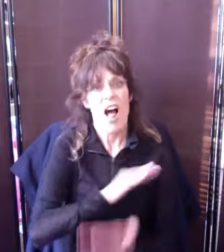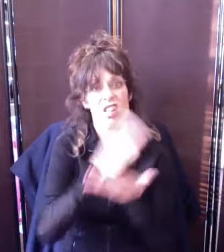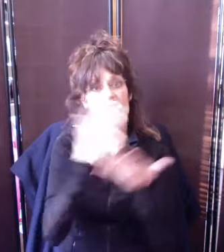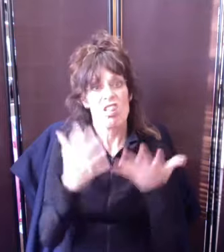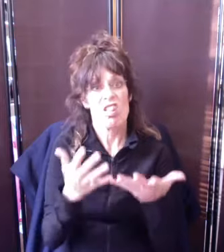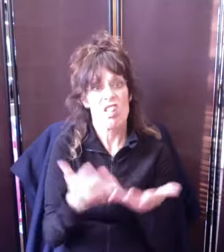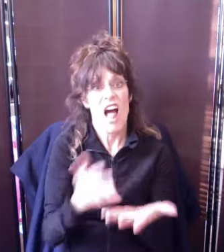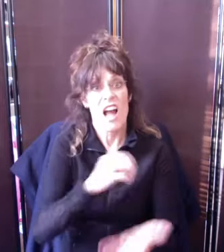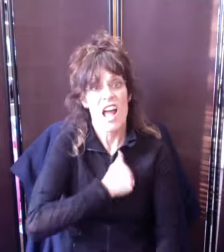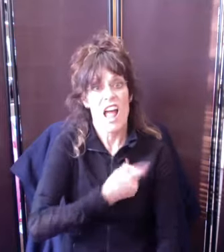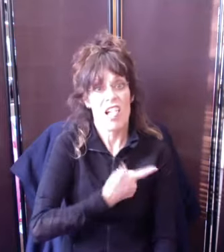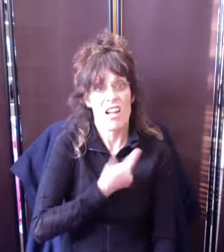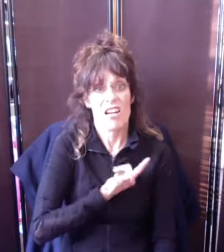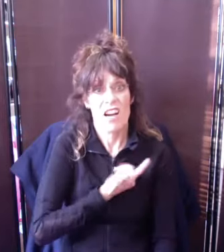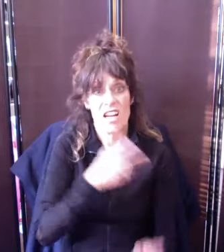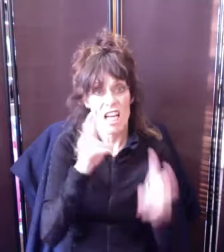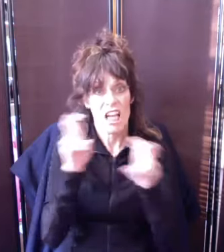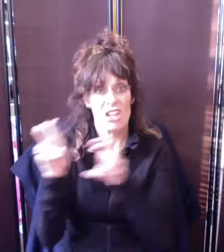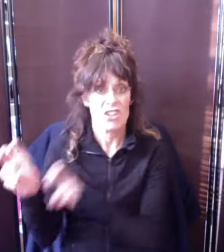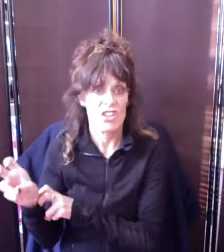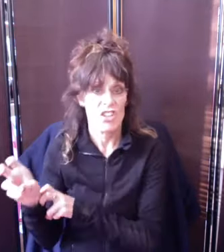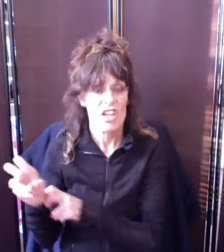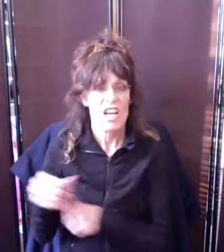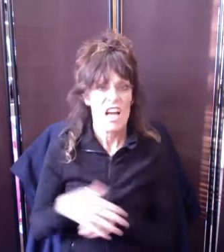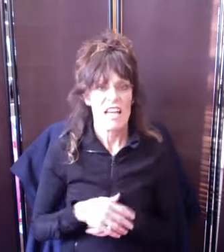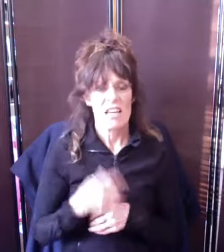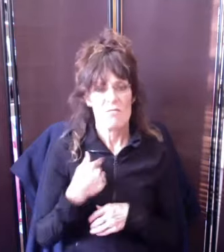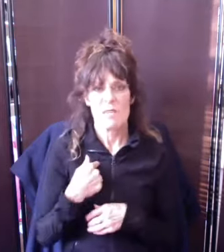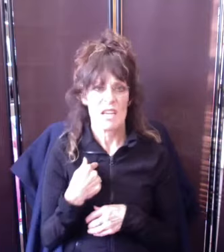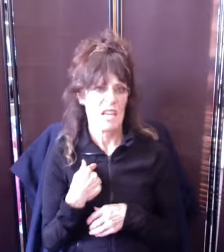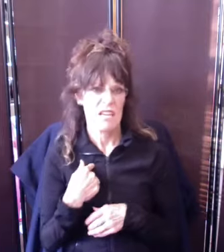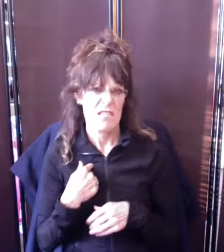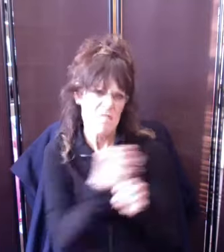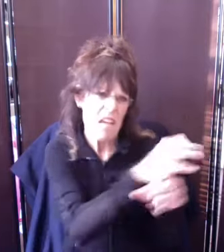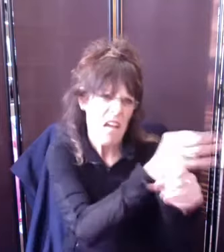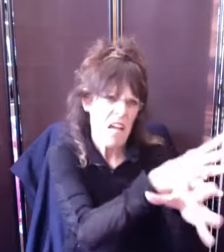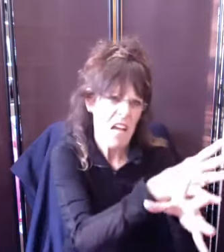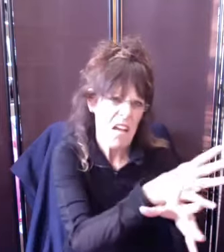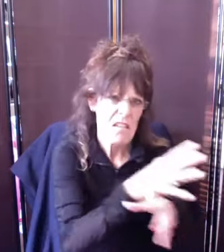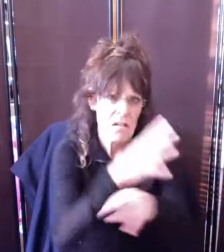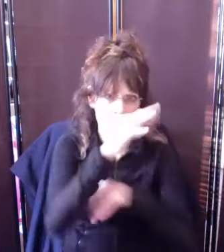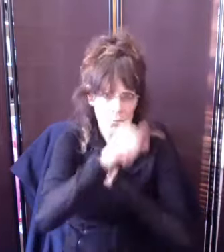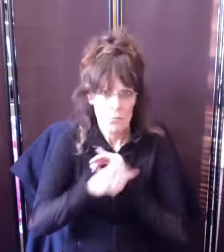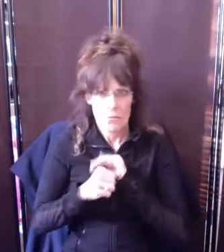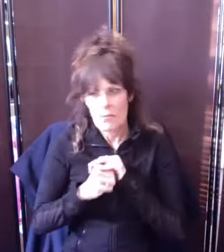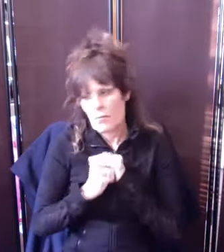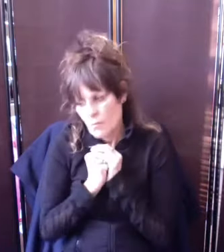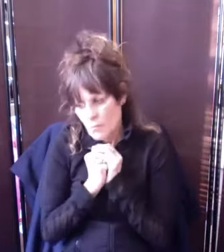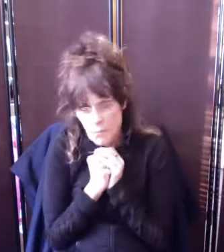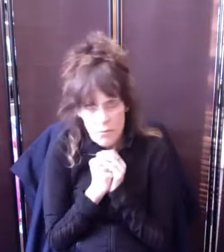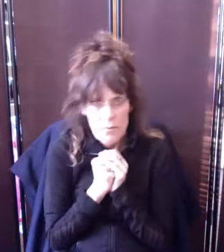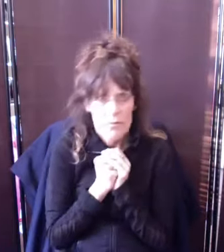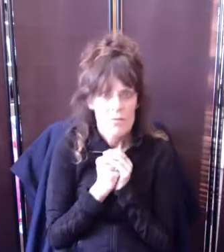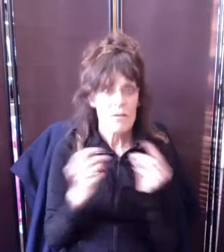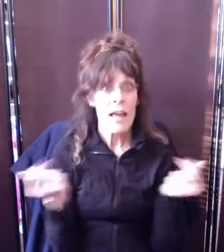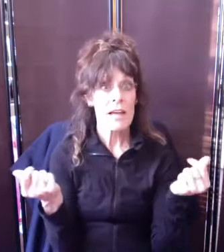I can flip-flop from steamroller to doormat faster than, so fast, right? But